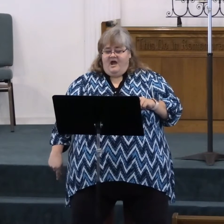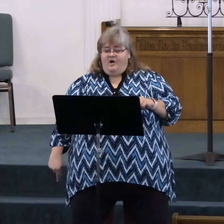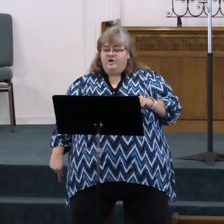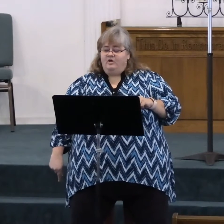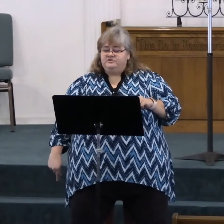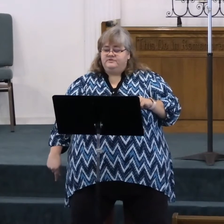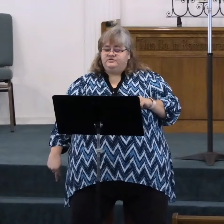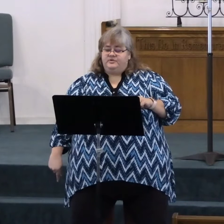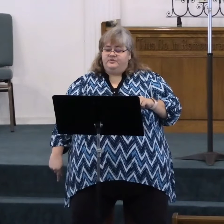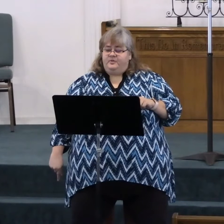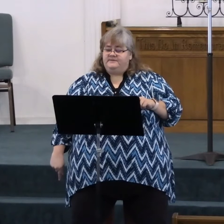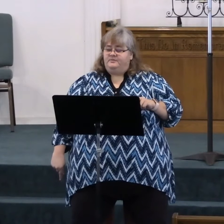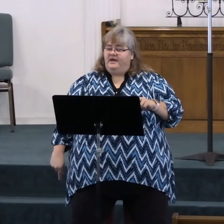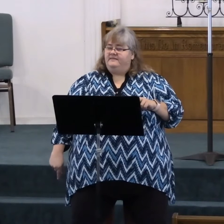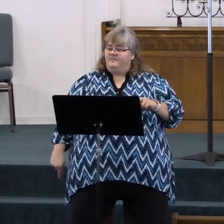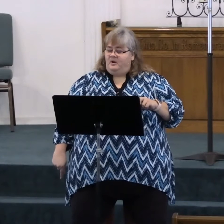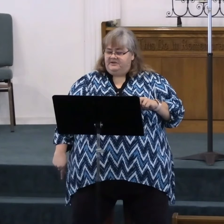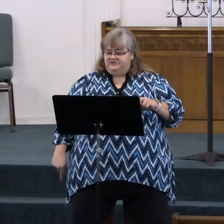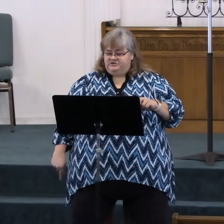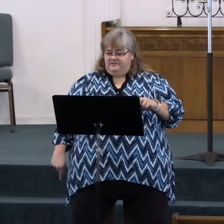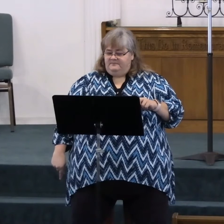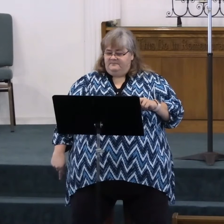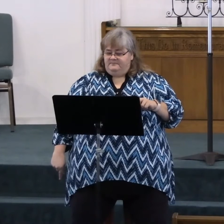Our knowledge of the truth breaks away the bondage.